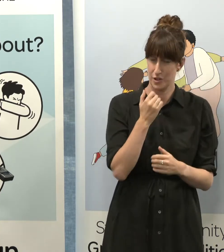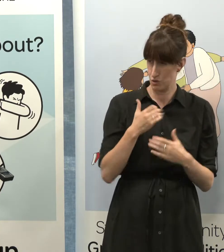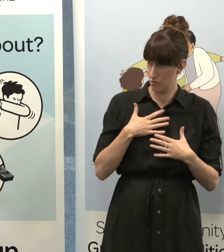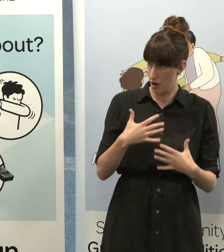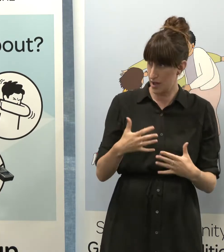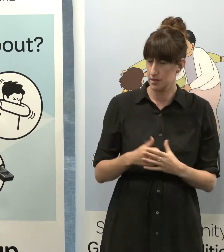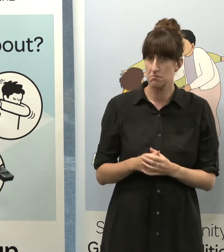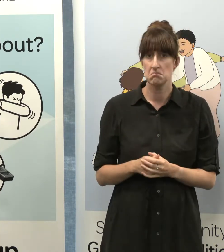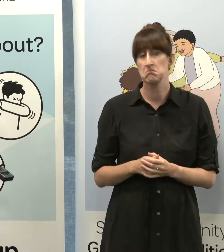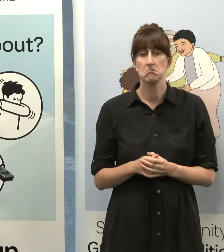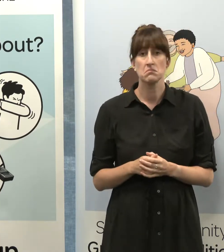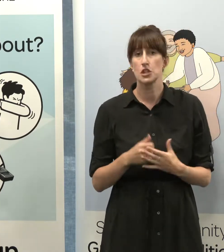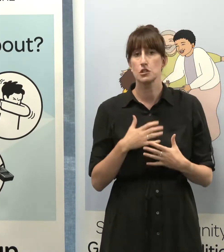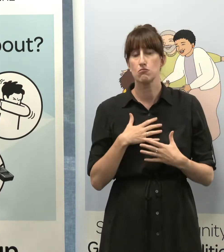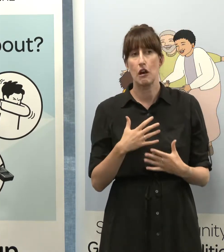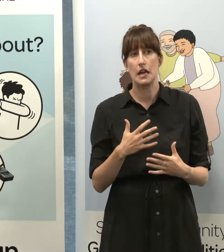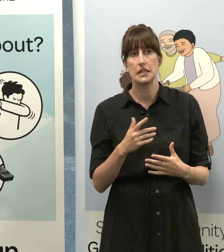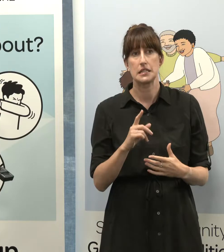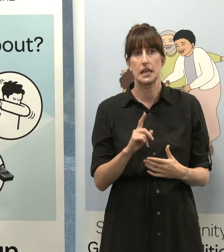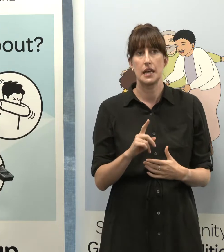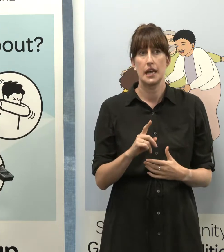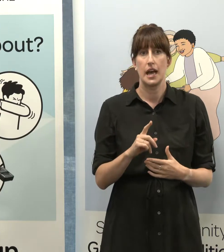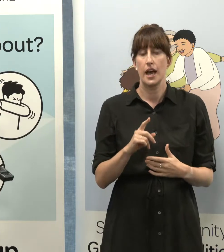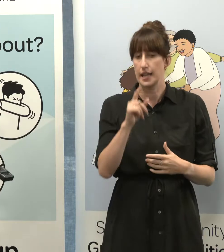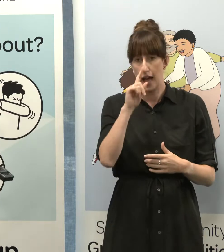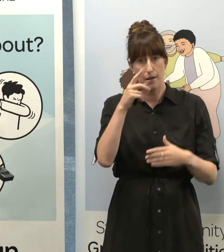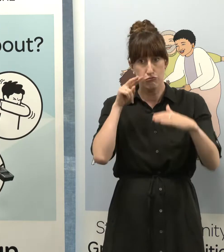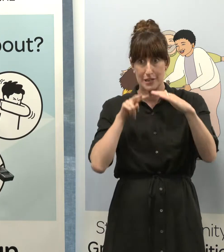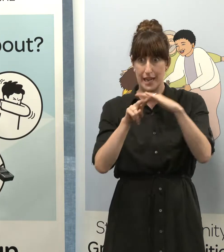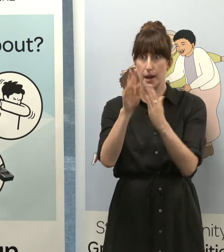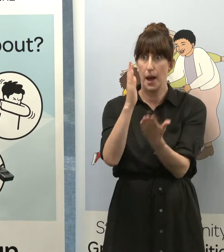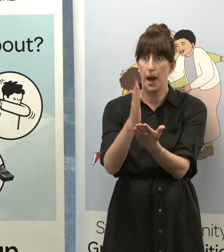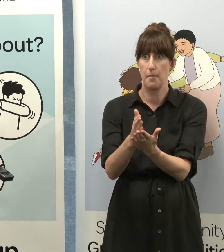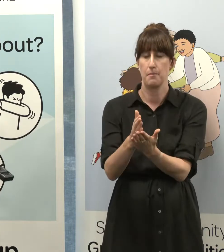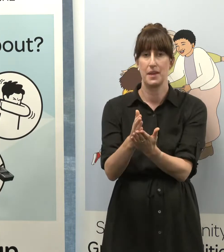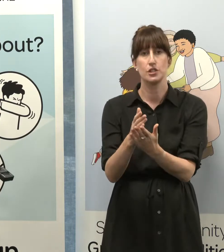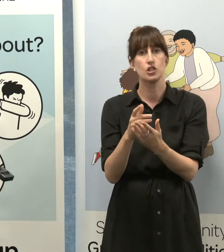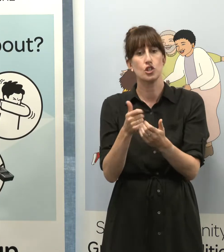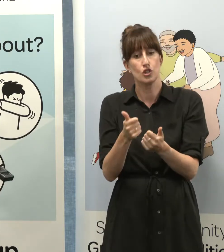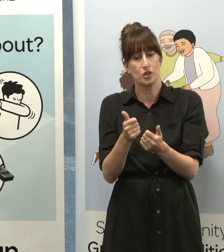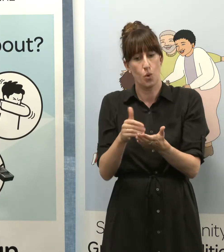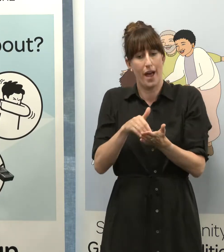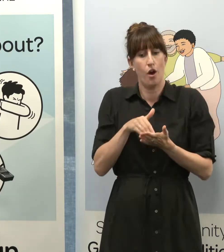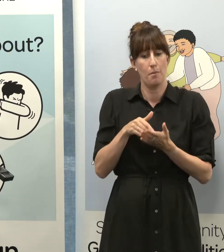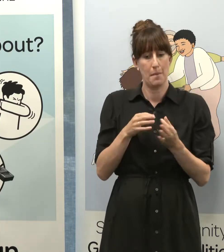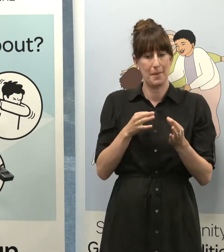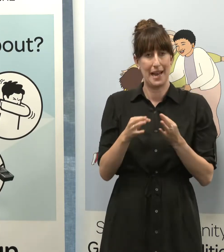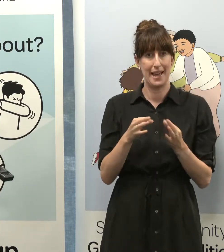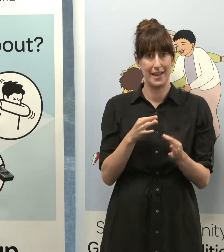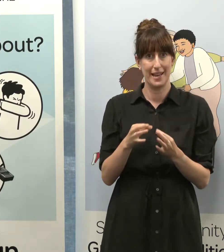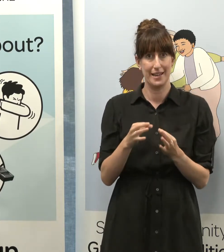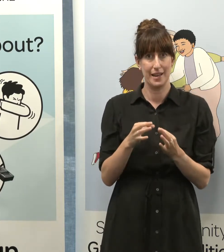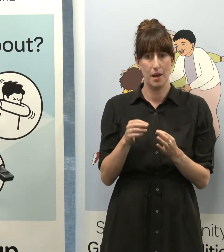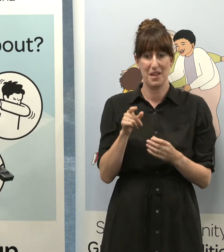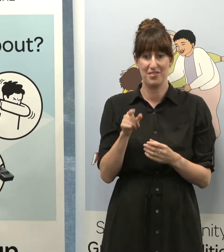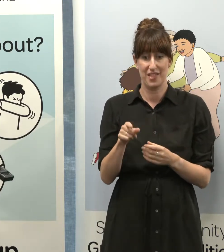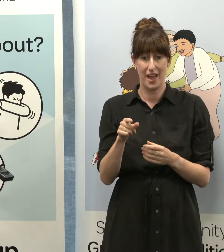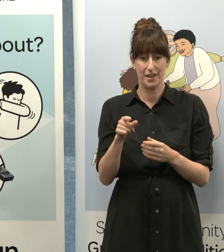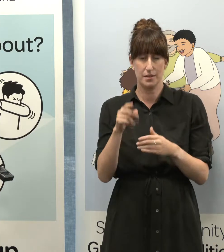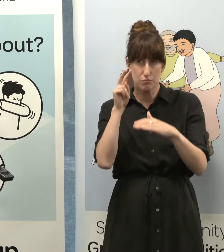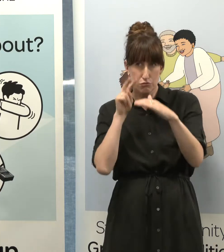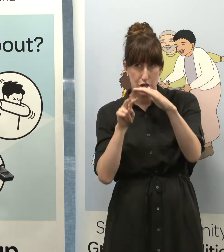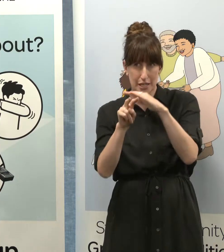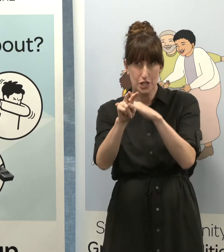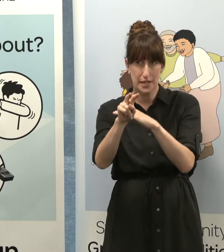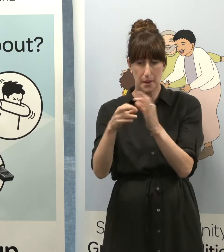to inform planning. It's not a prediction of the future. And so one of the good things about Dr. Jackson's modelling is they update it with the